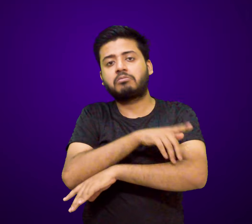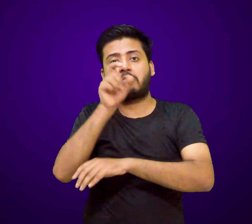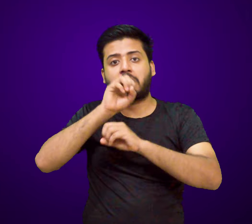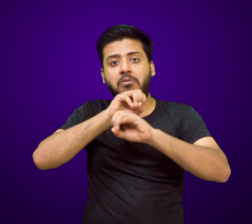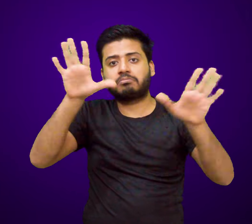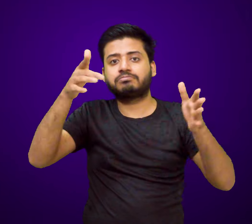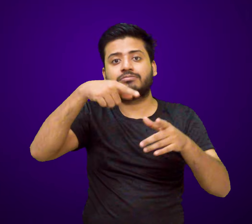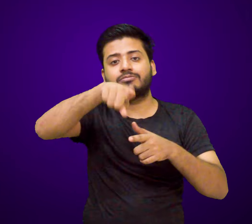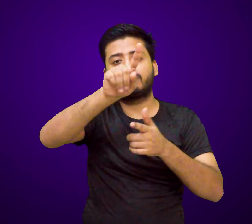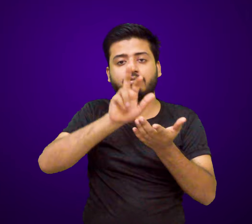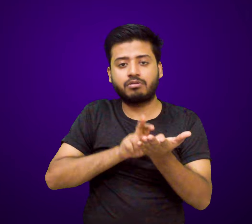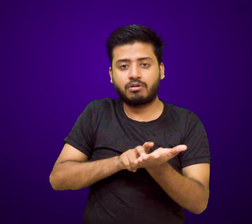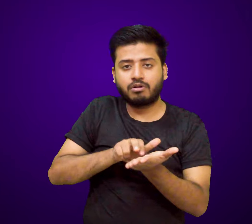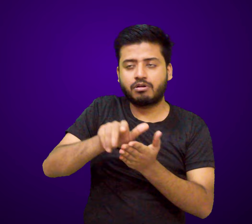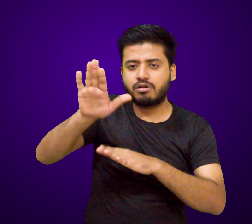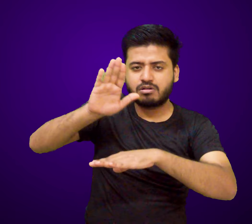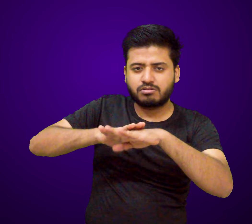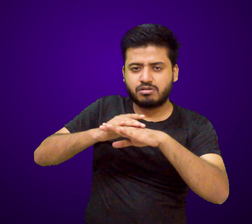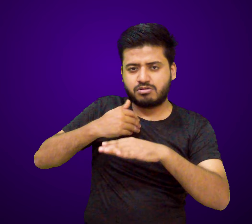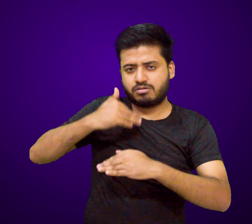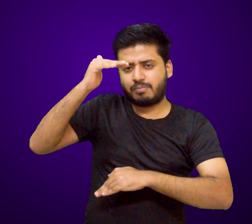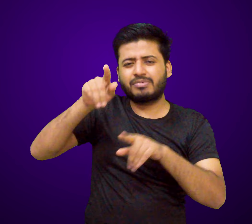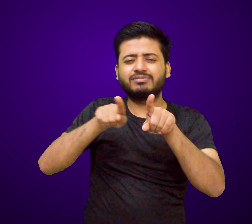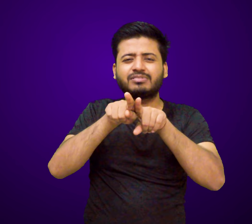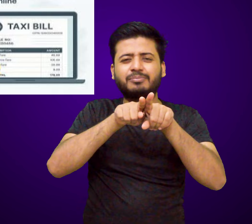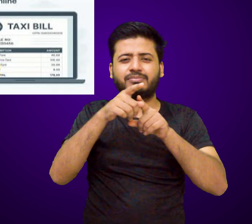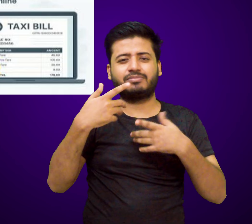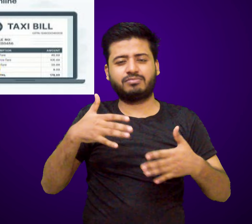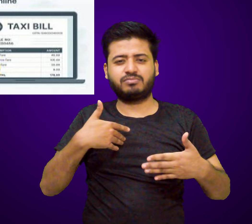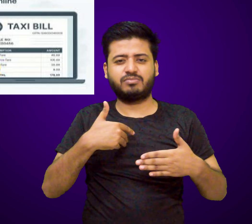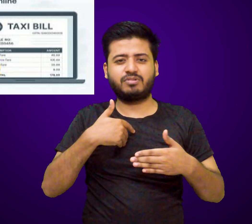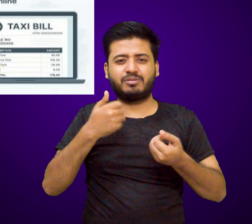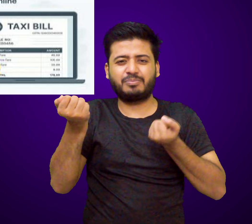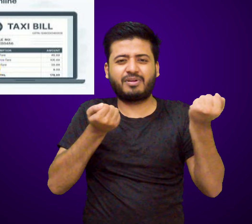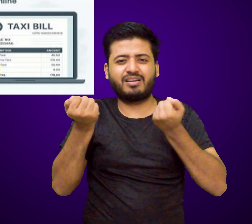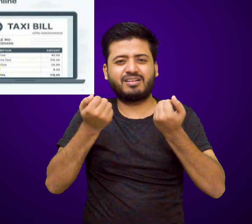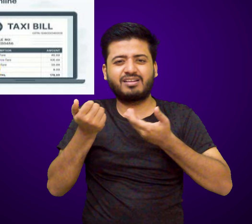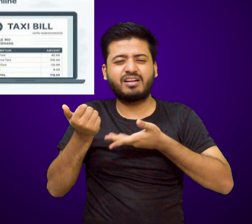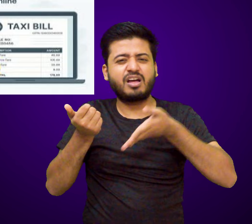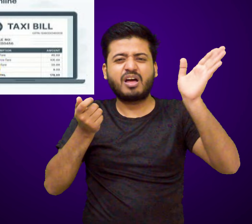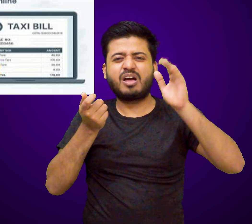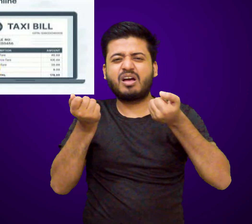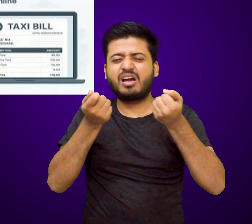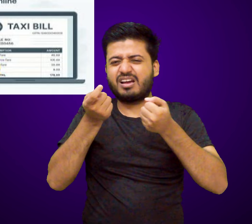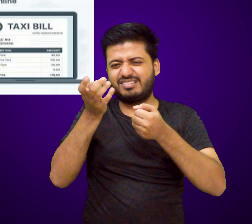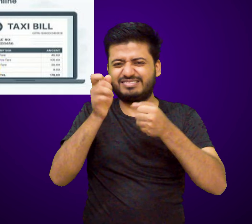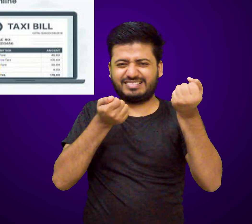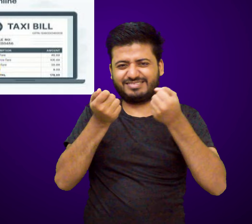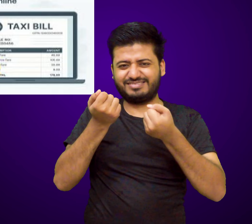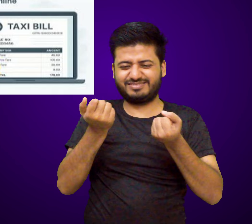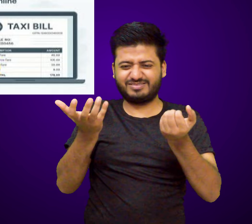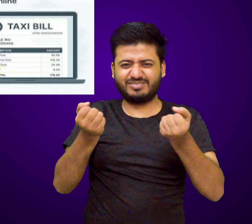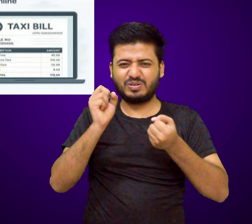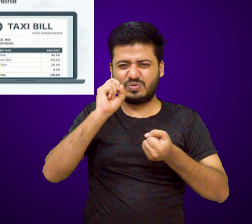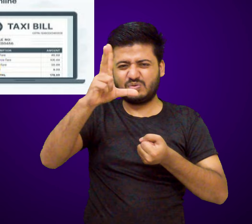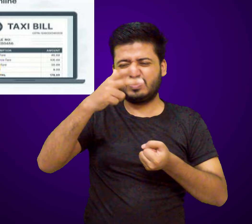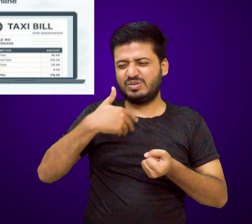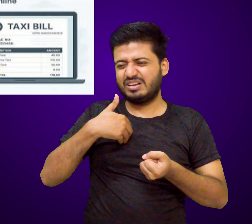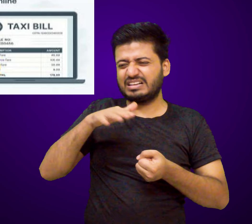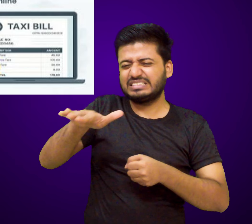by a recognized medical authority. Section 80DD allows a deduction for individuals who financially support a